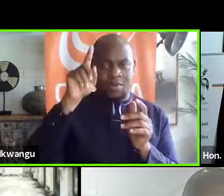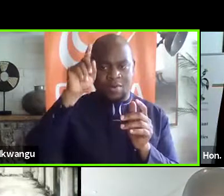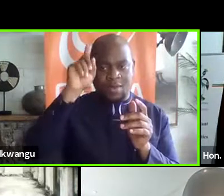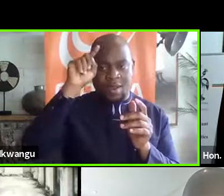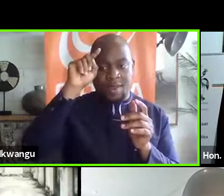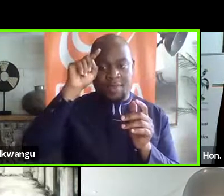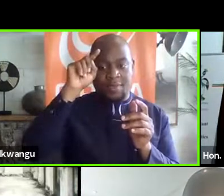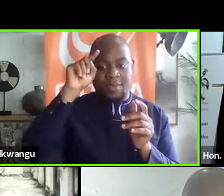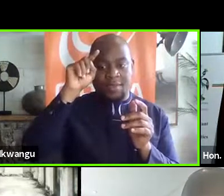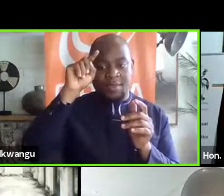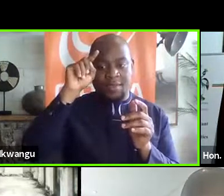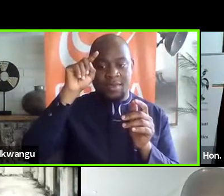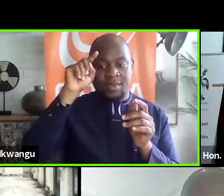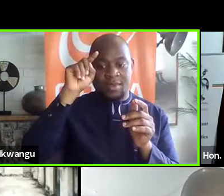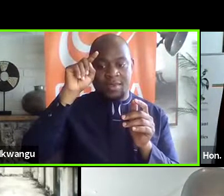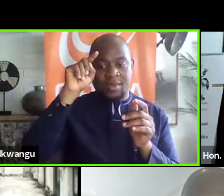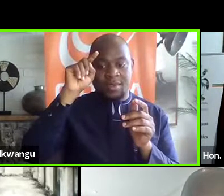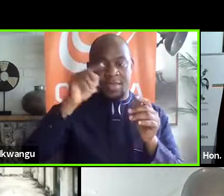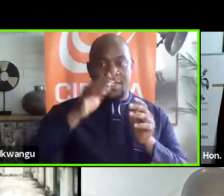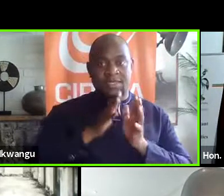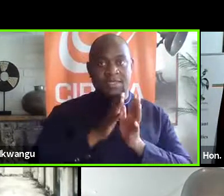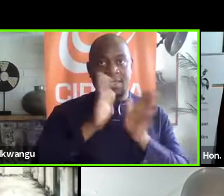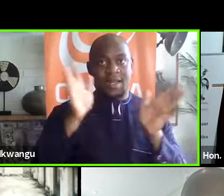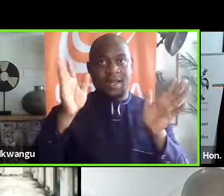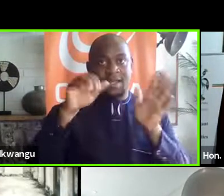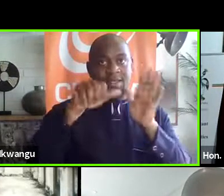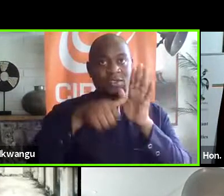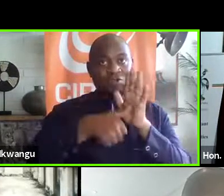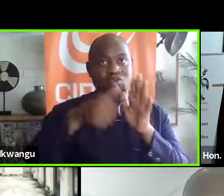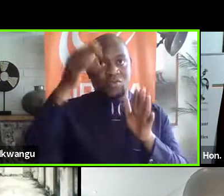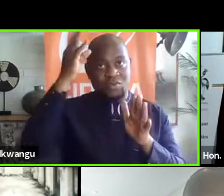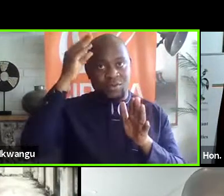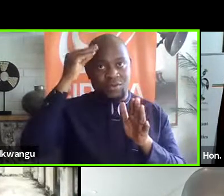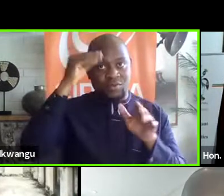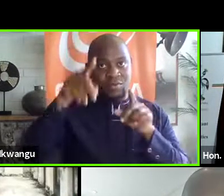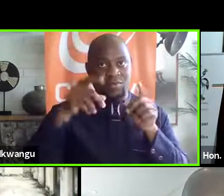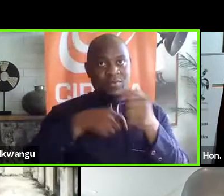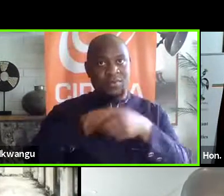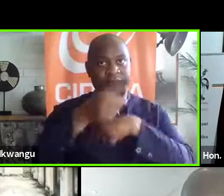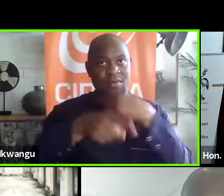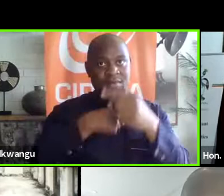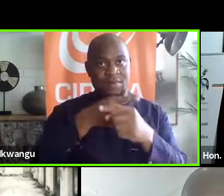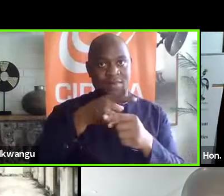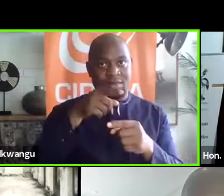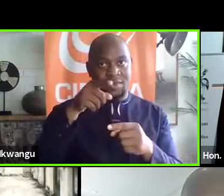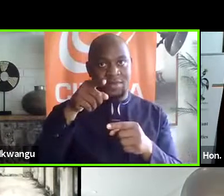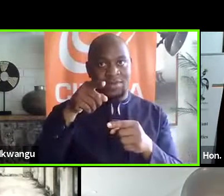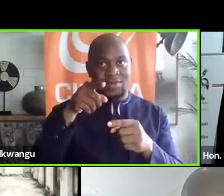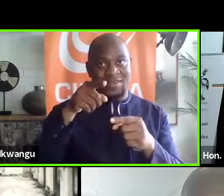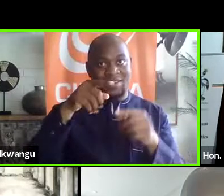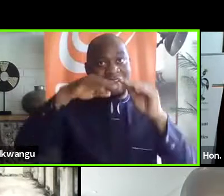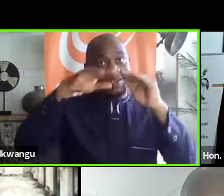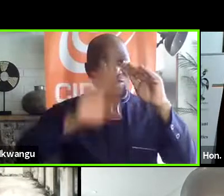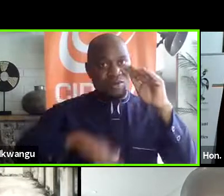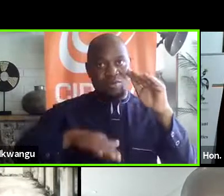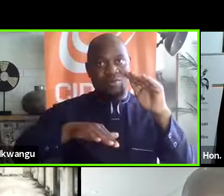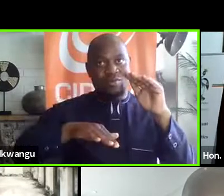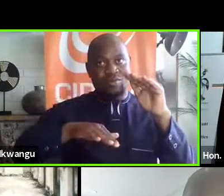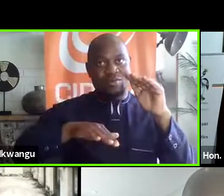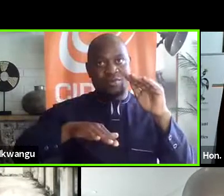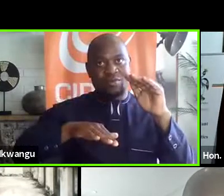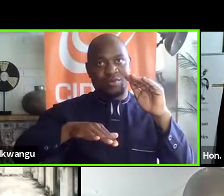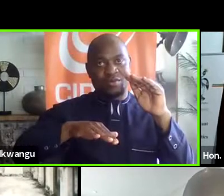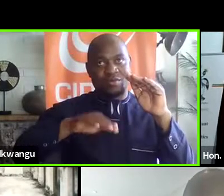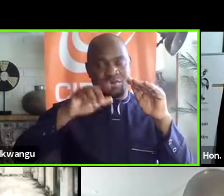Yes, thank you, Paul. Thank you, Brenda, for the question. Generally, the issue of education of people with